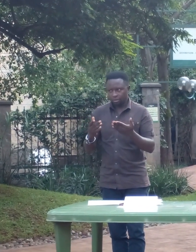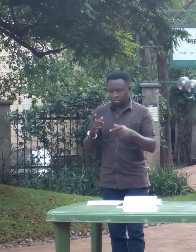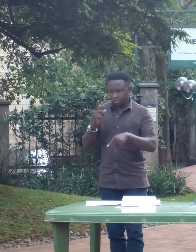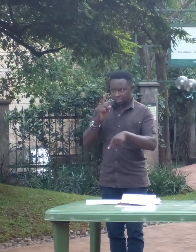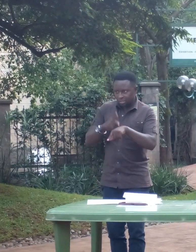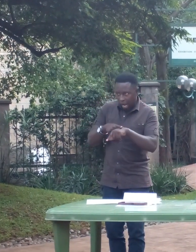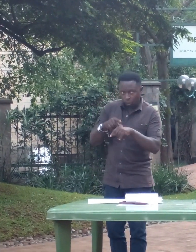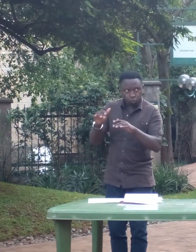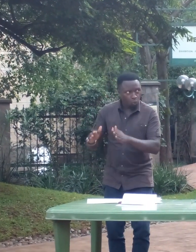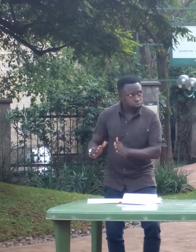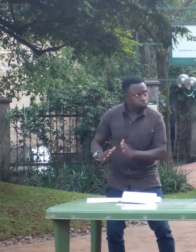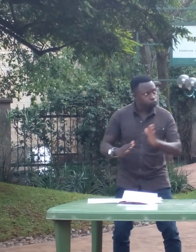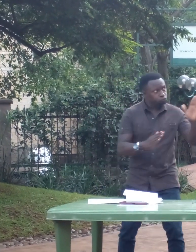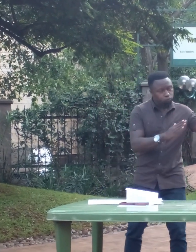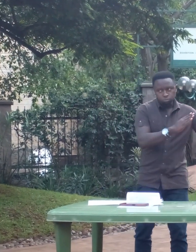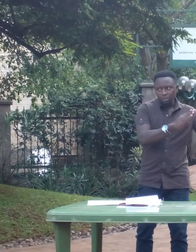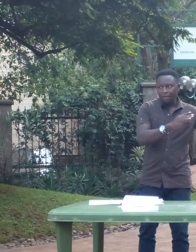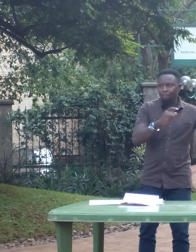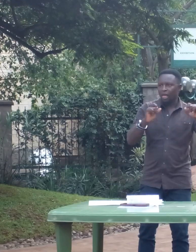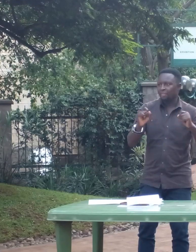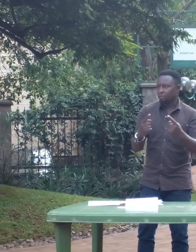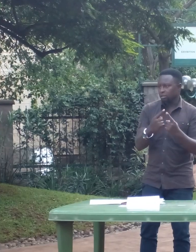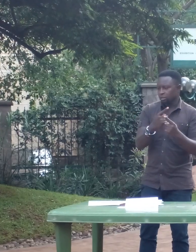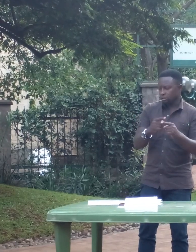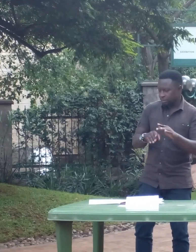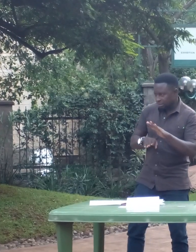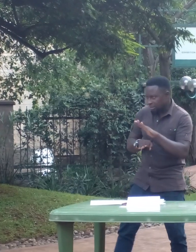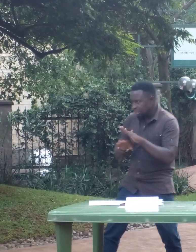something? When we are flying for this event,